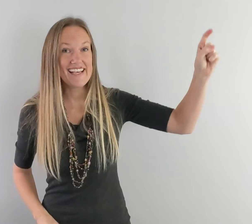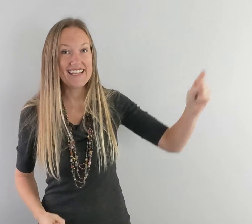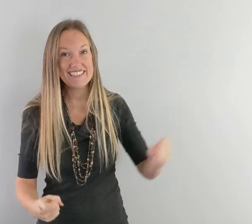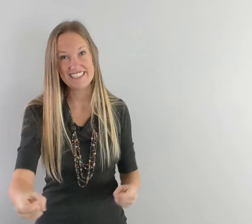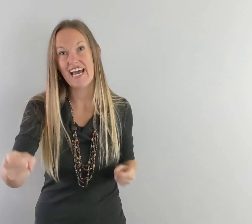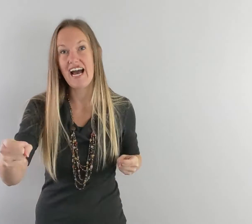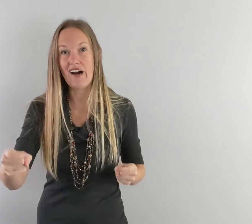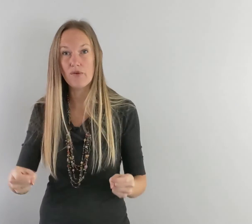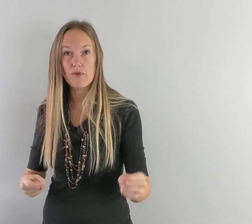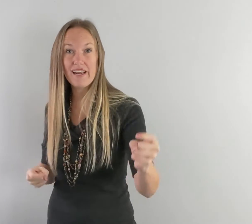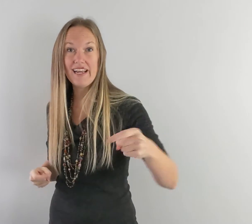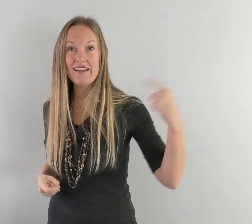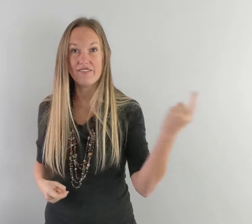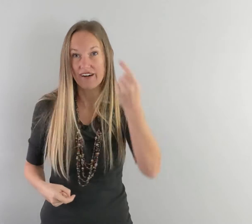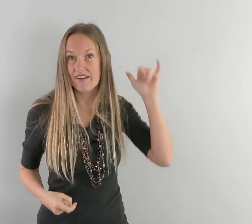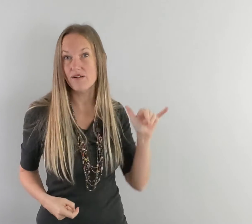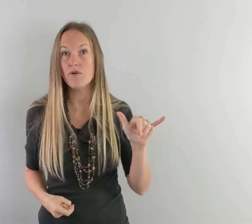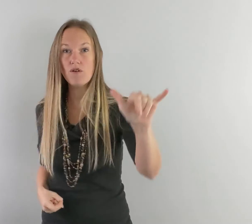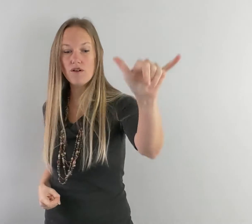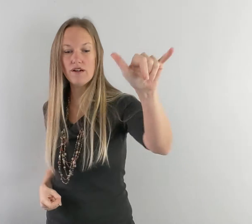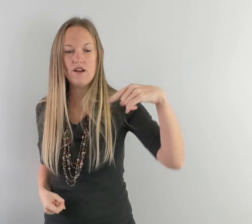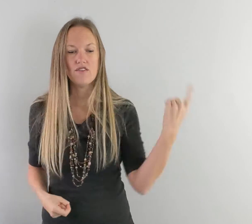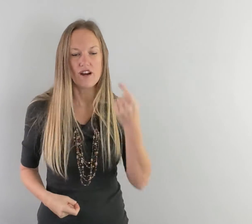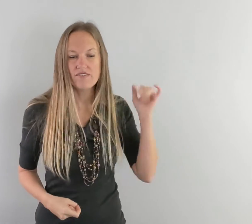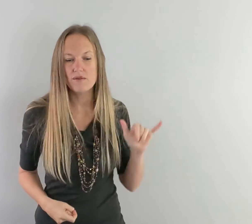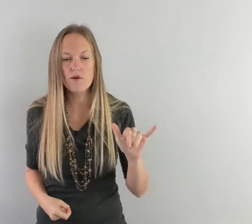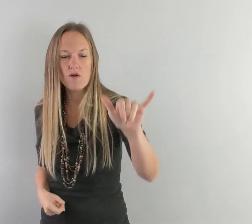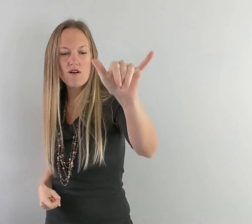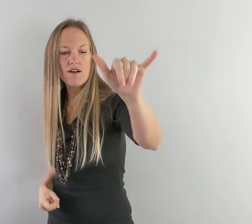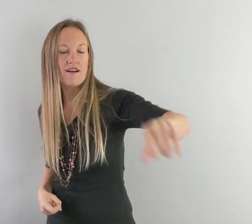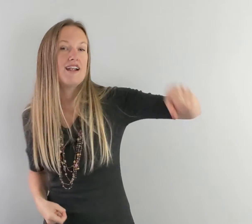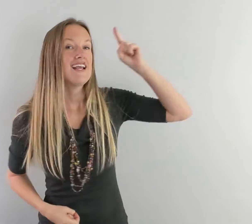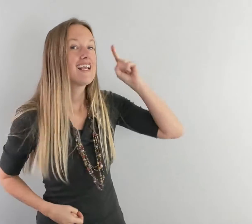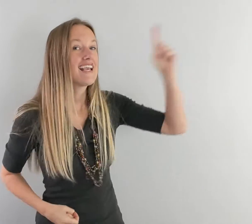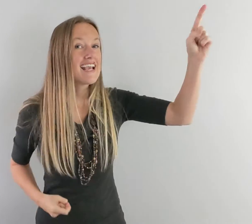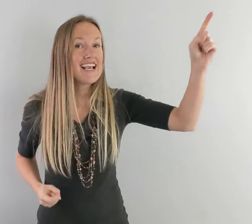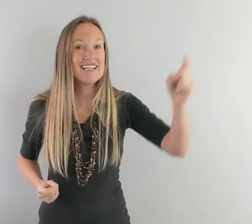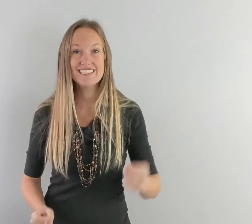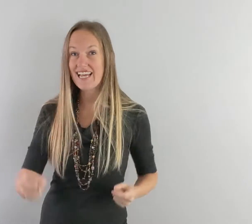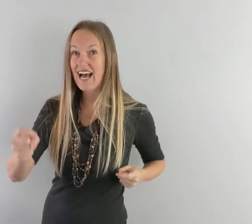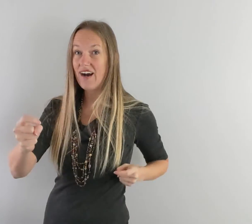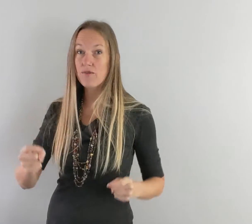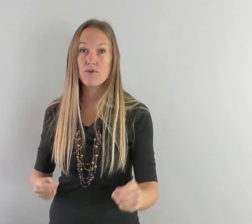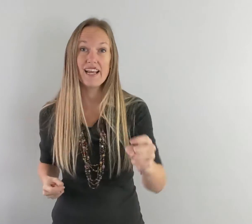he shall reign forevermore, forevermore. He shall